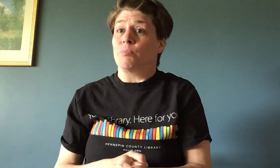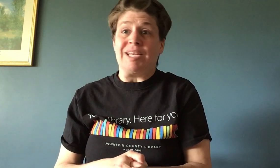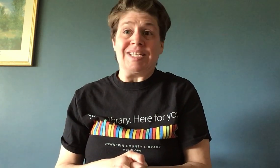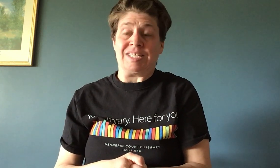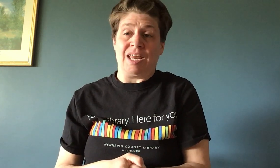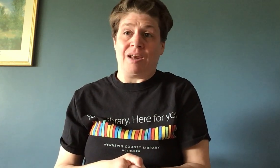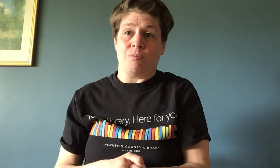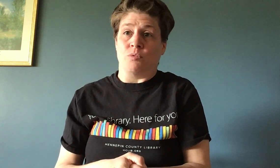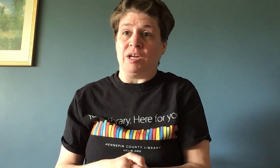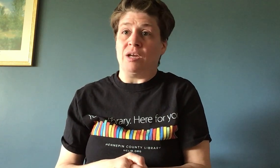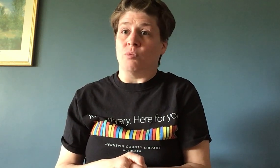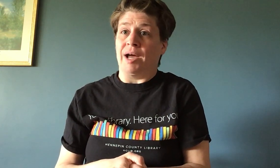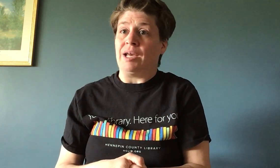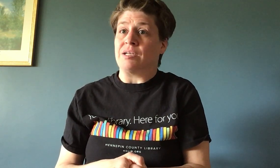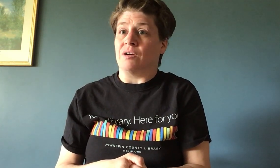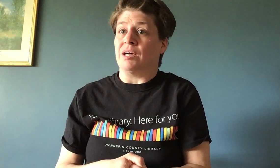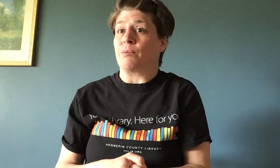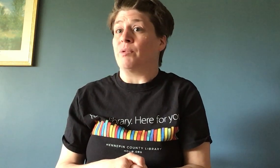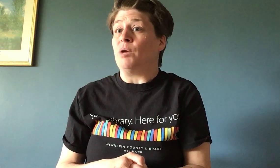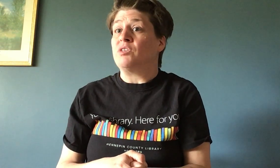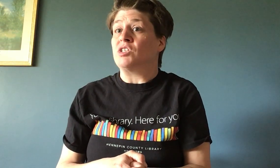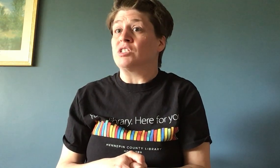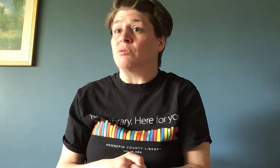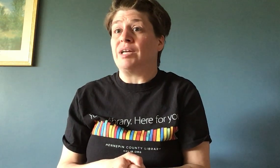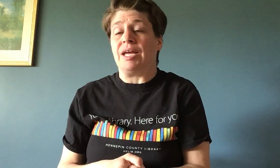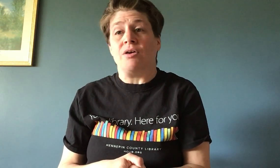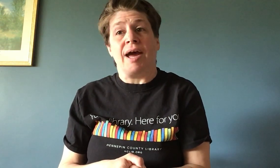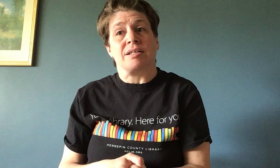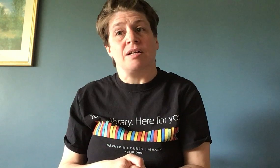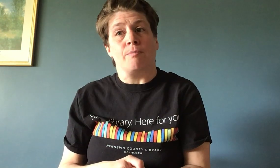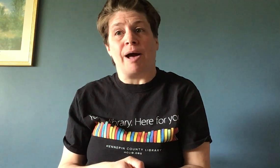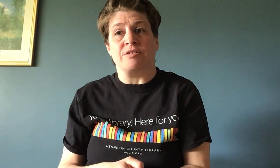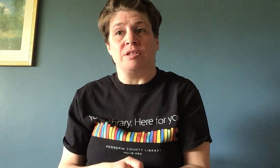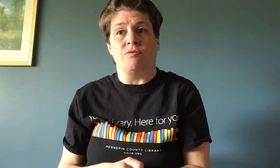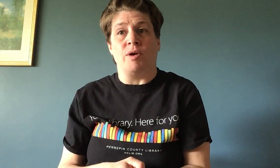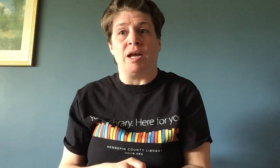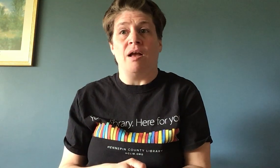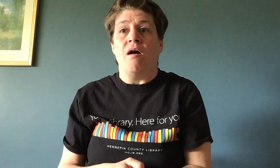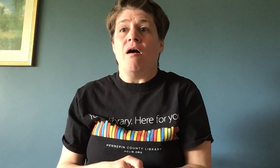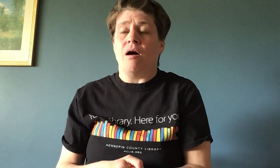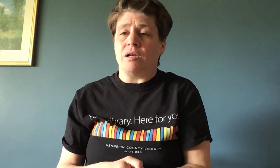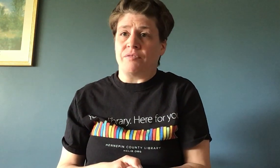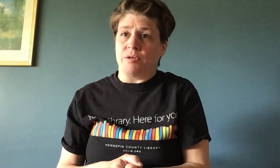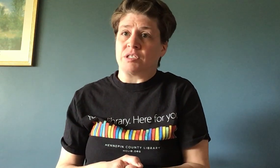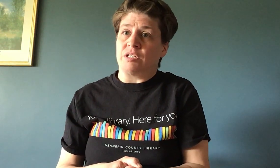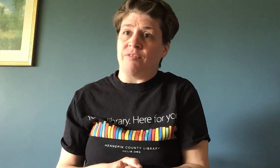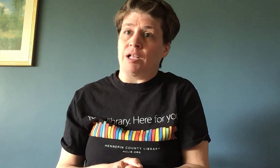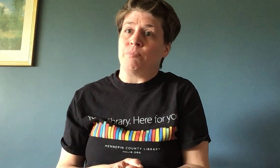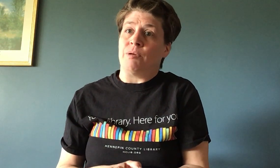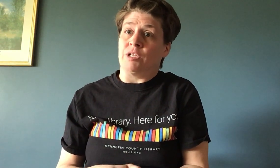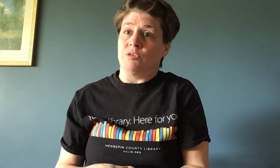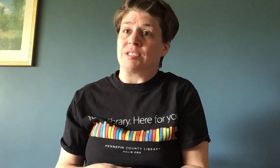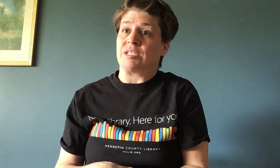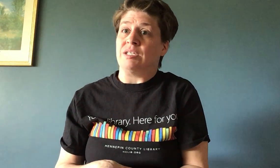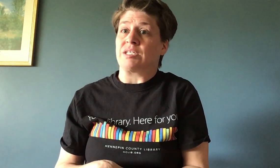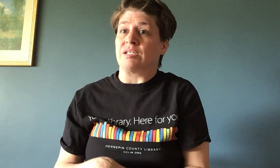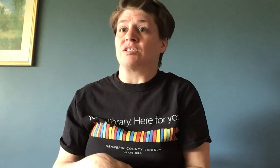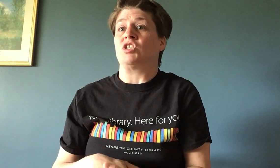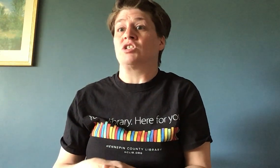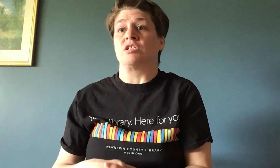please sing, read, write, talk, play with your children, interact in a positive way. All of those are developing literacy skills that your children